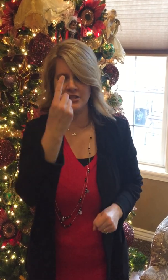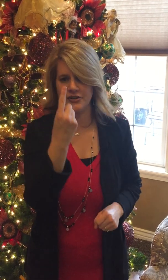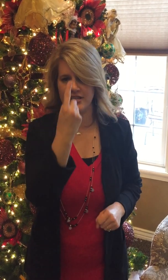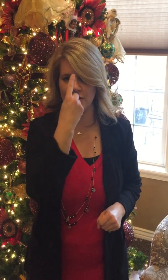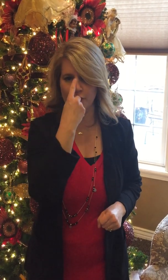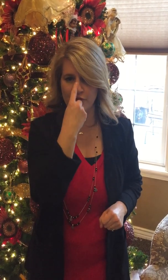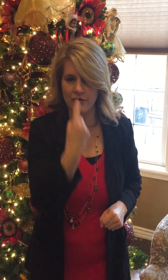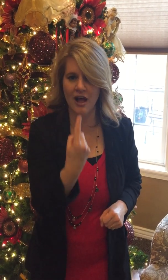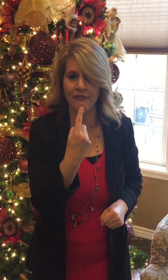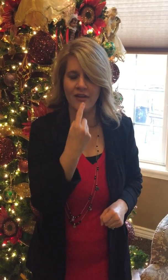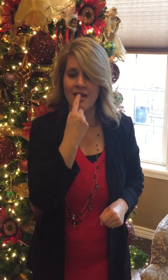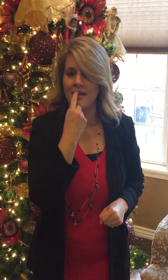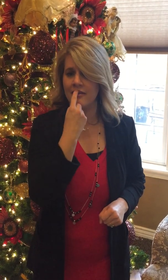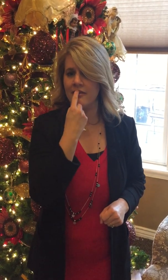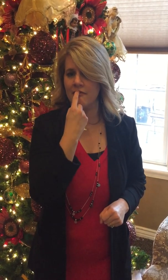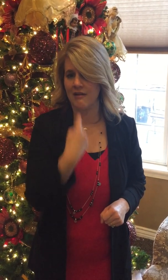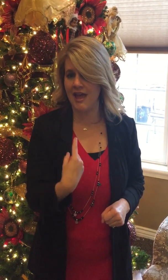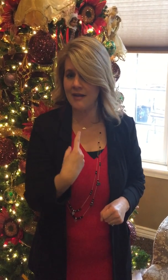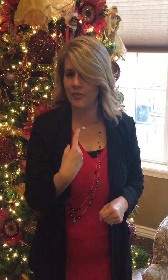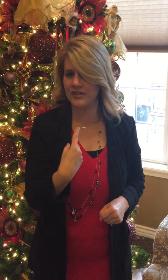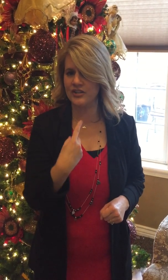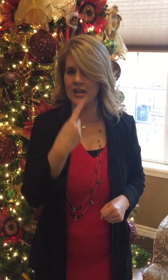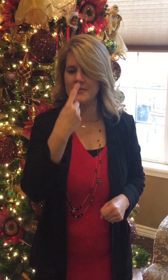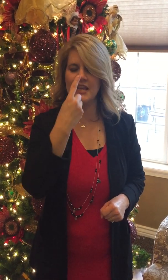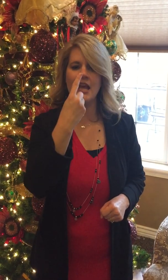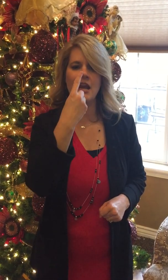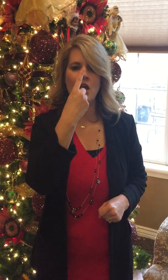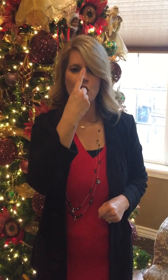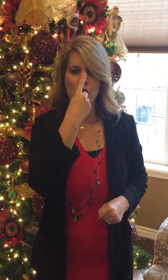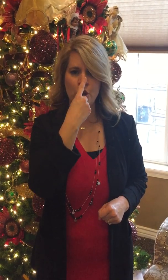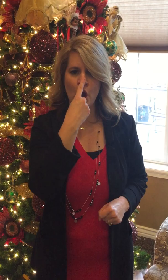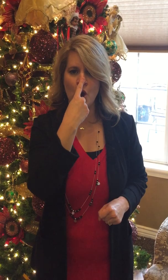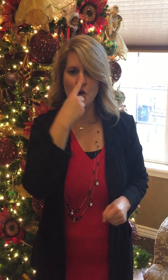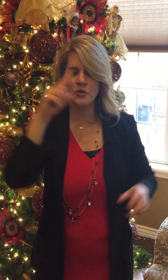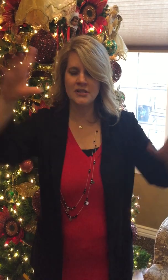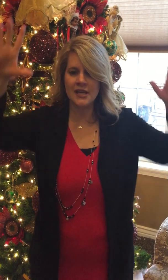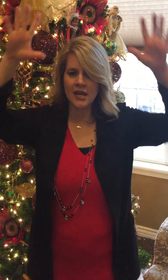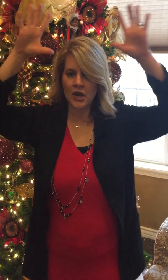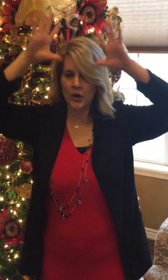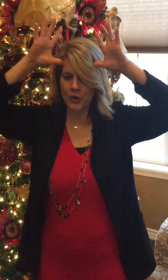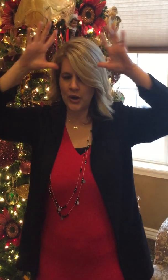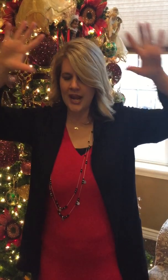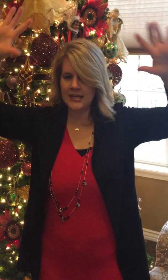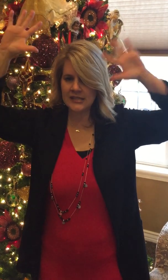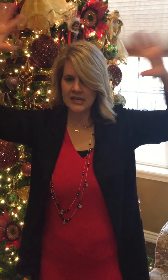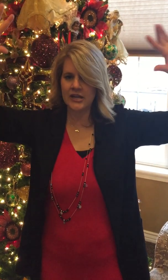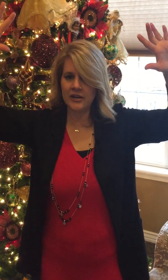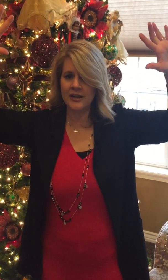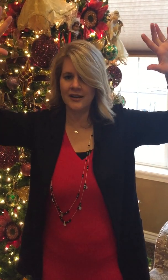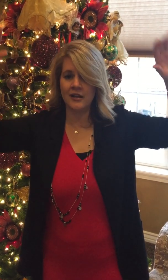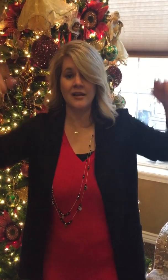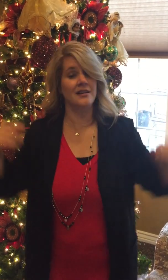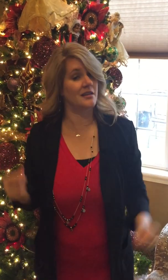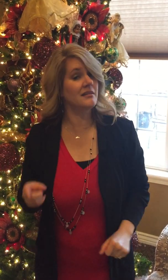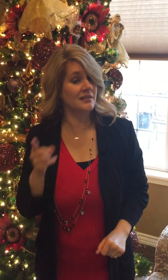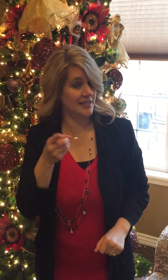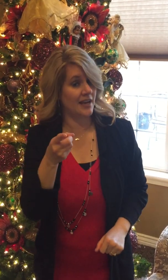history. So Rudolph, the red, point to your lips again, nose, reindeer, you'll go down